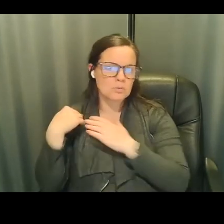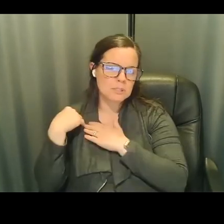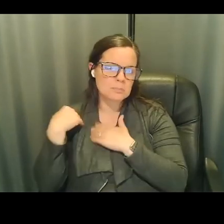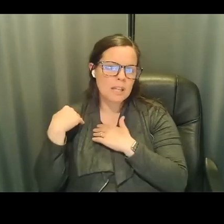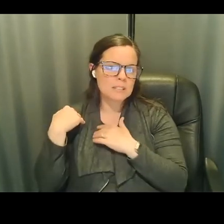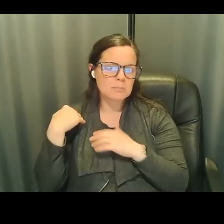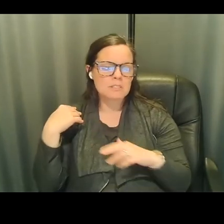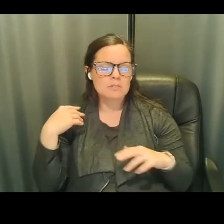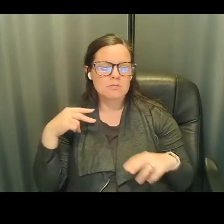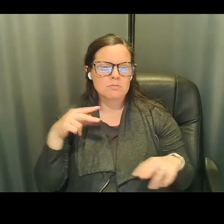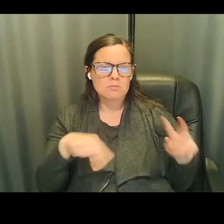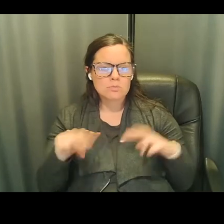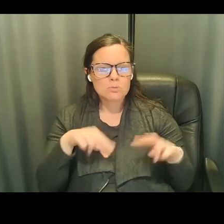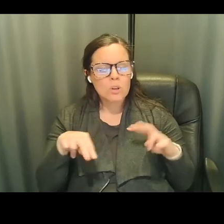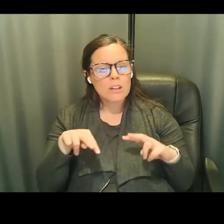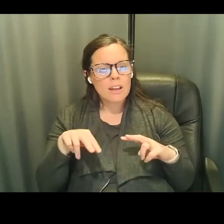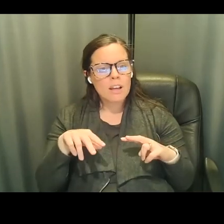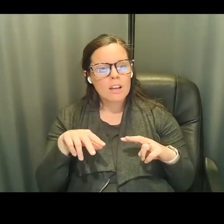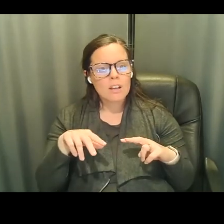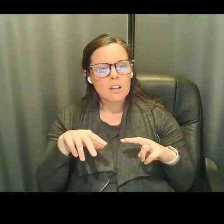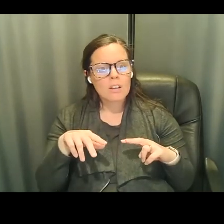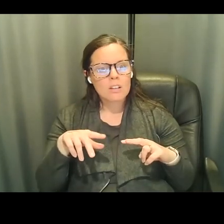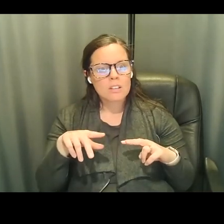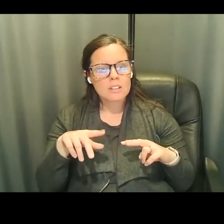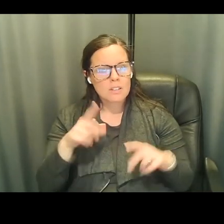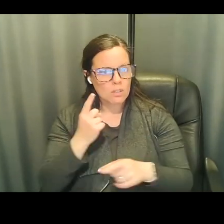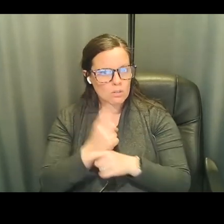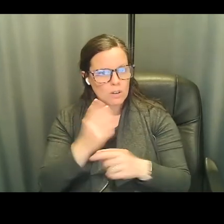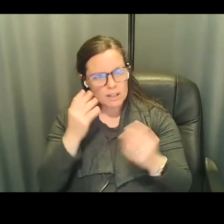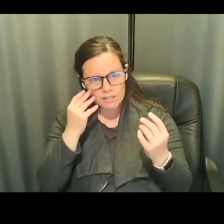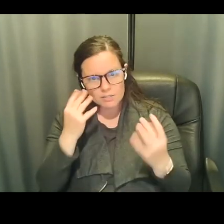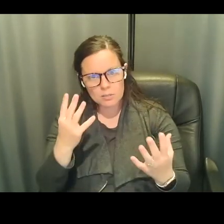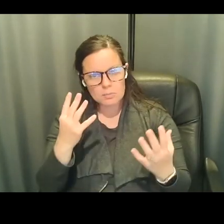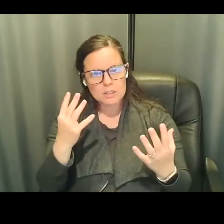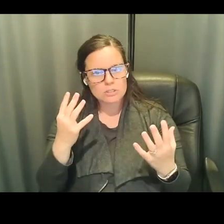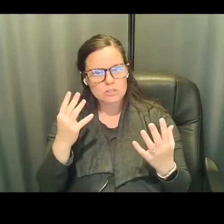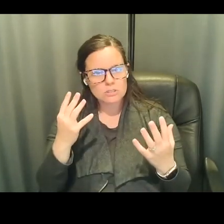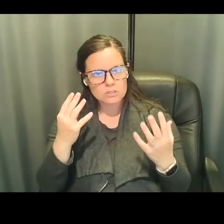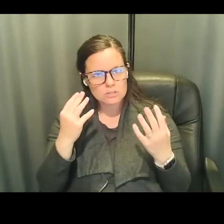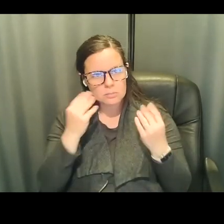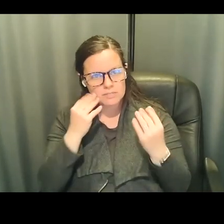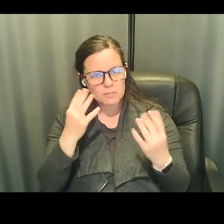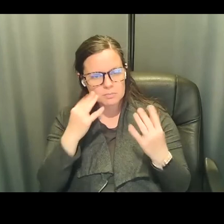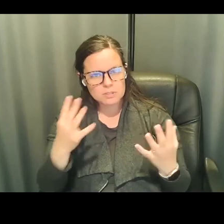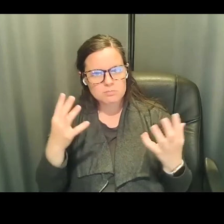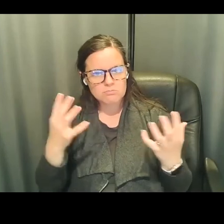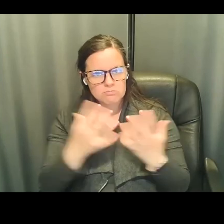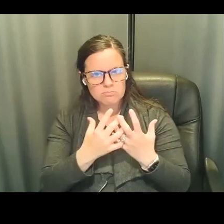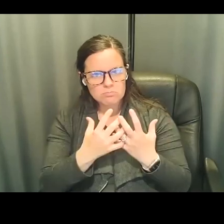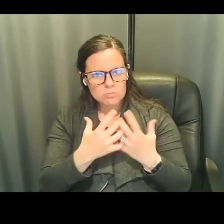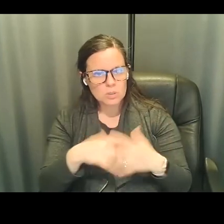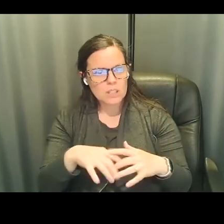at what you think is the right information, what you can piece this information together. And doctors should not